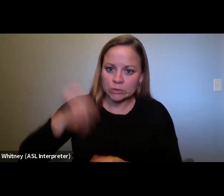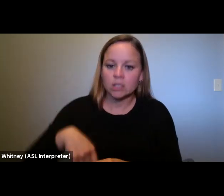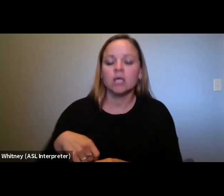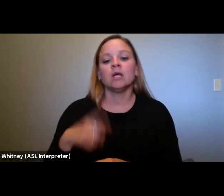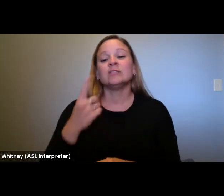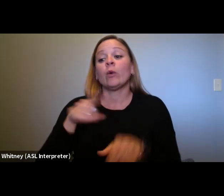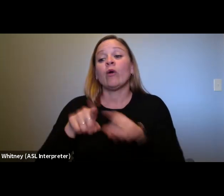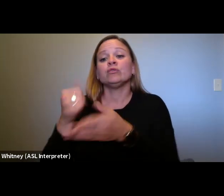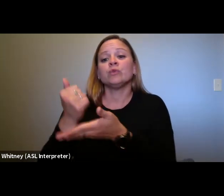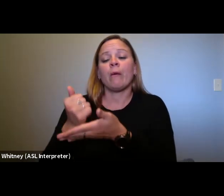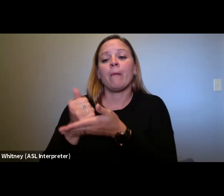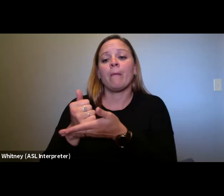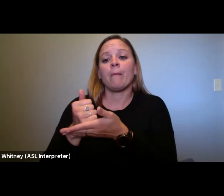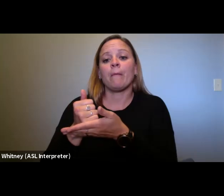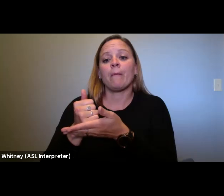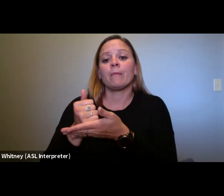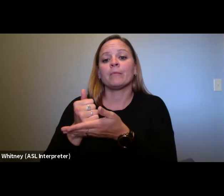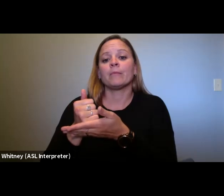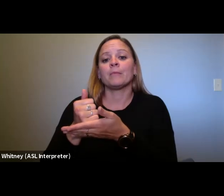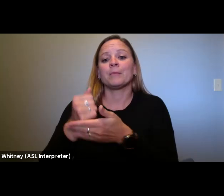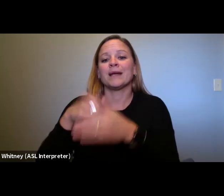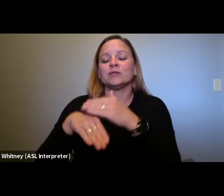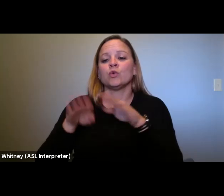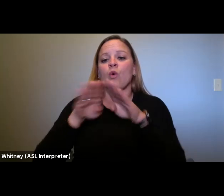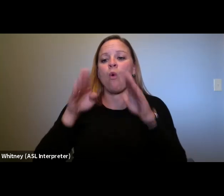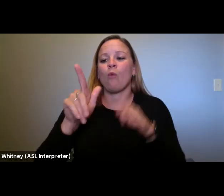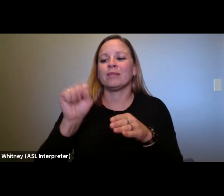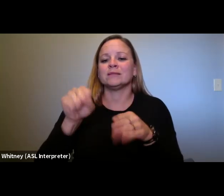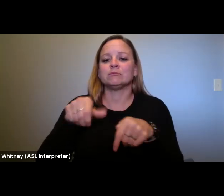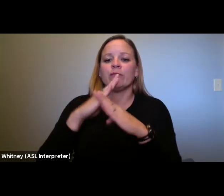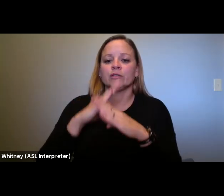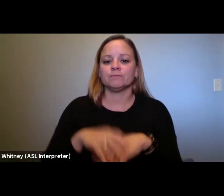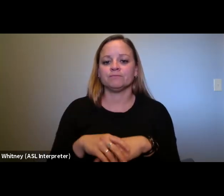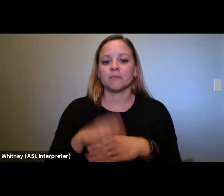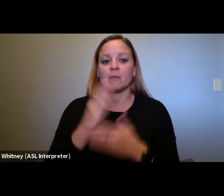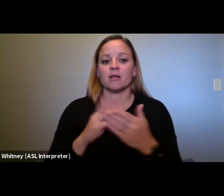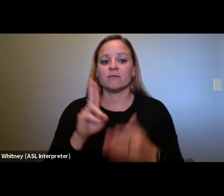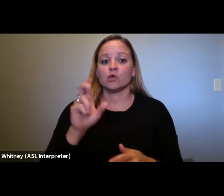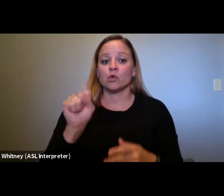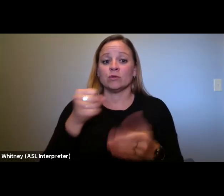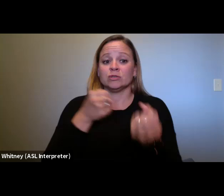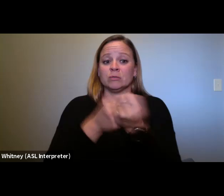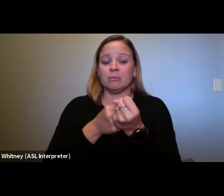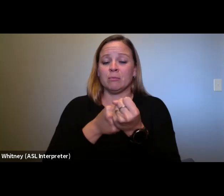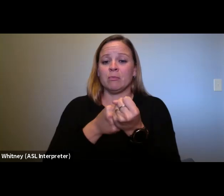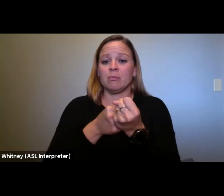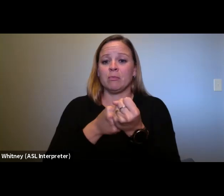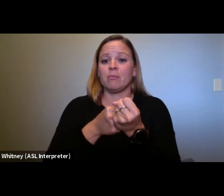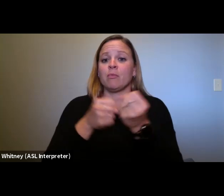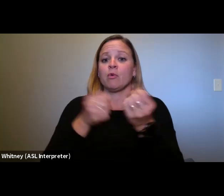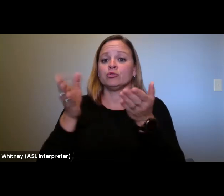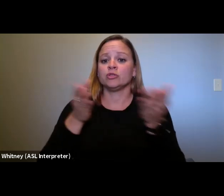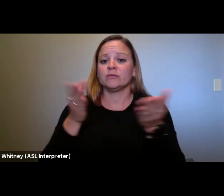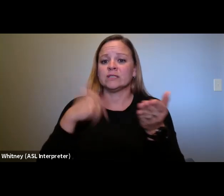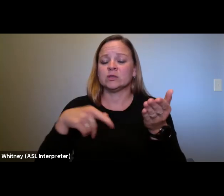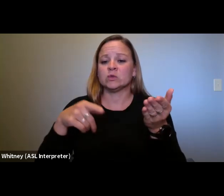them get into homeless prevention. We, as part of the support services or SSBF, we were able to